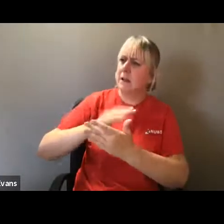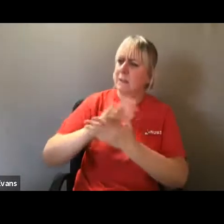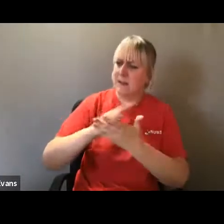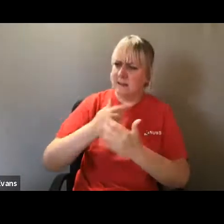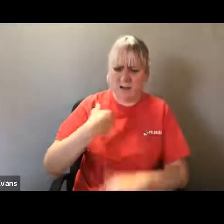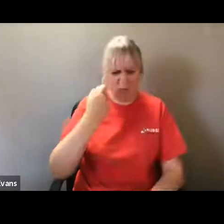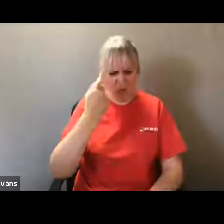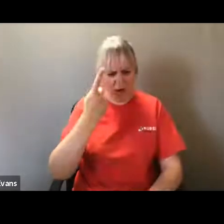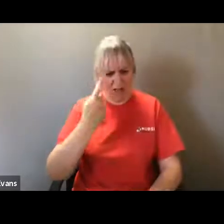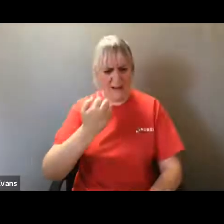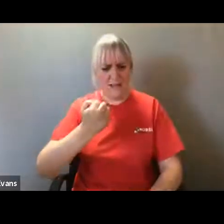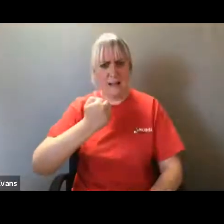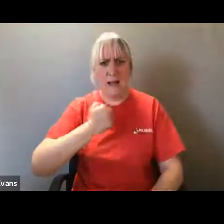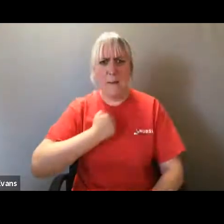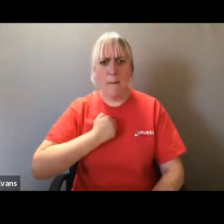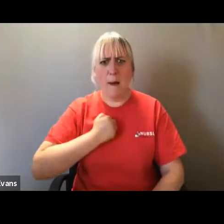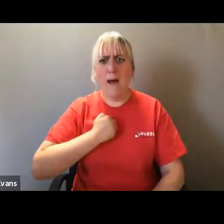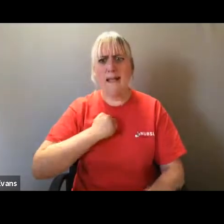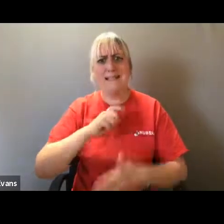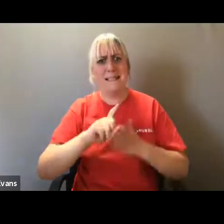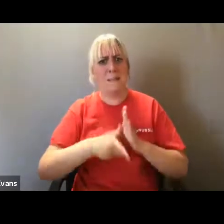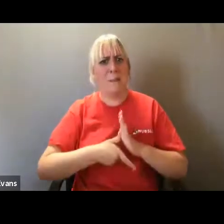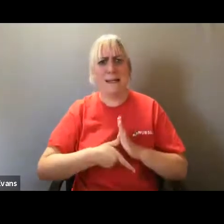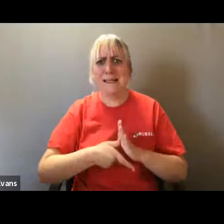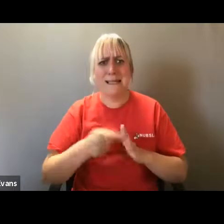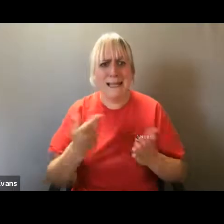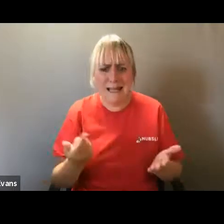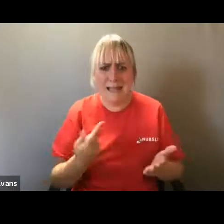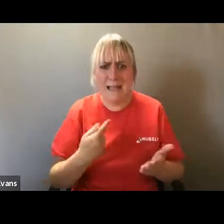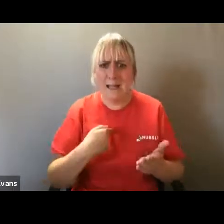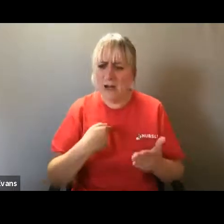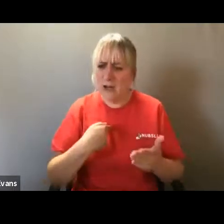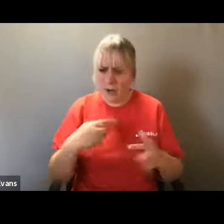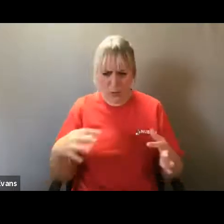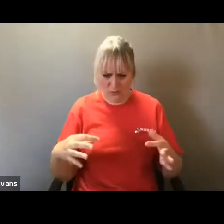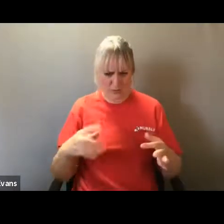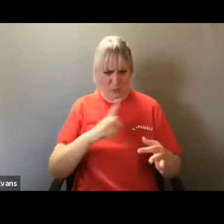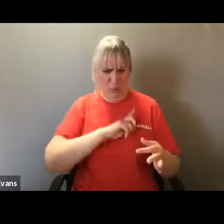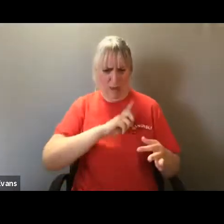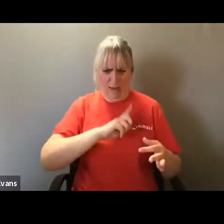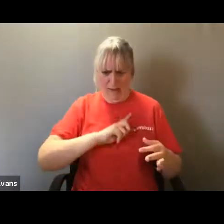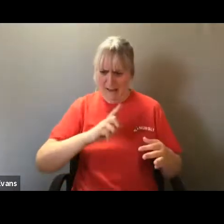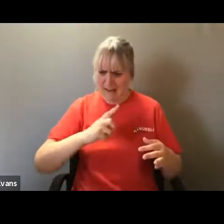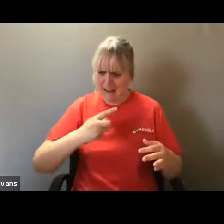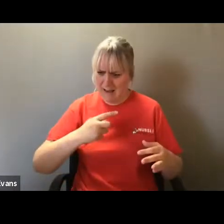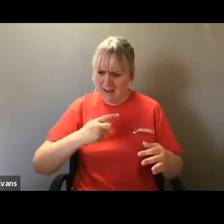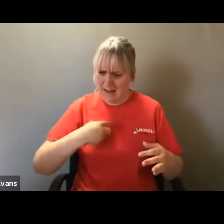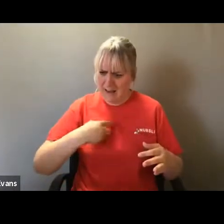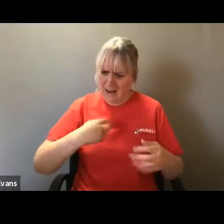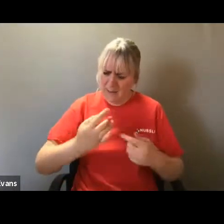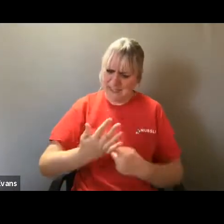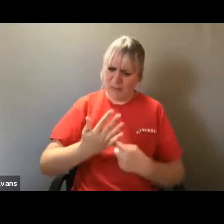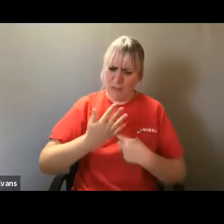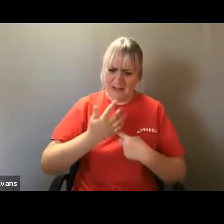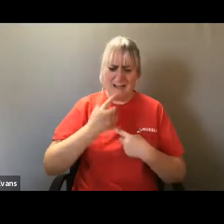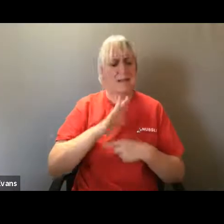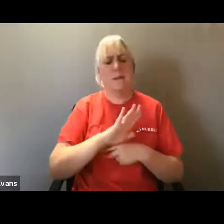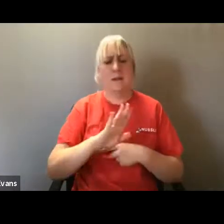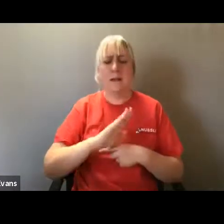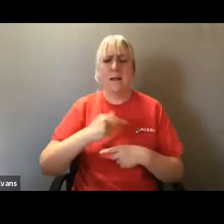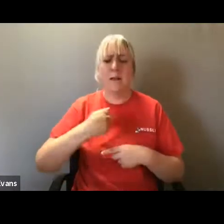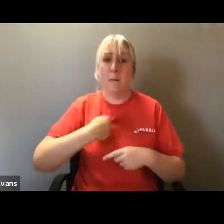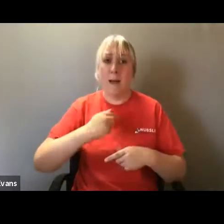my pain, my discrimination. It was actually the barriers in society. And